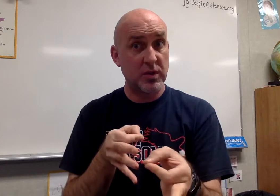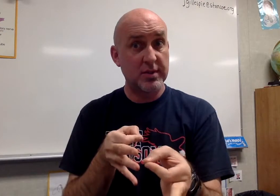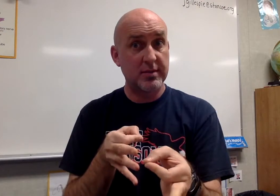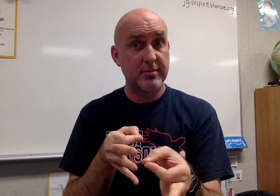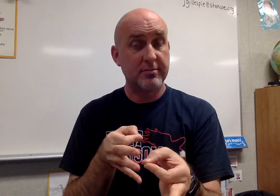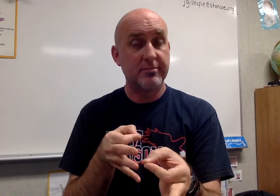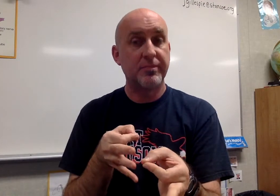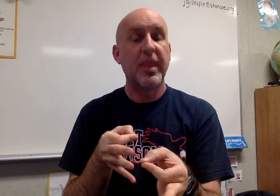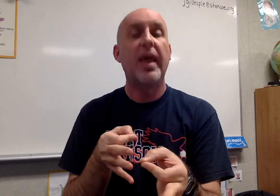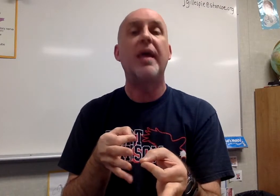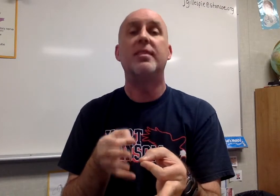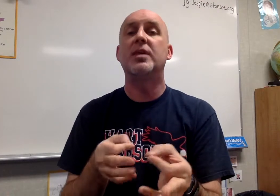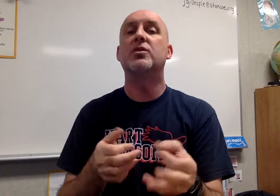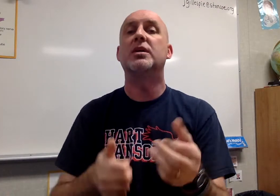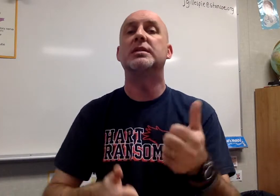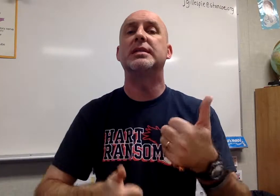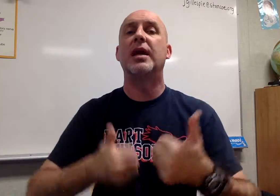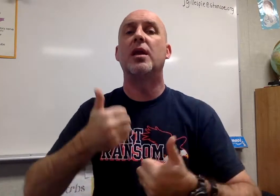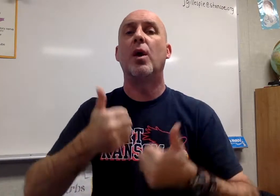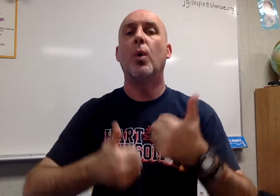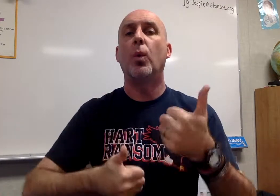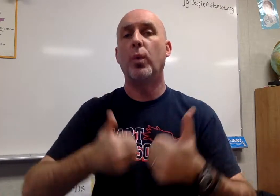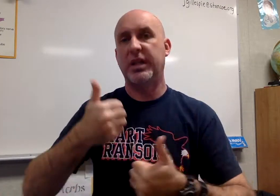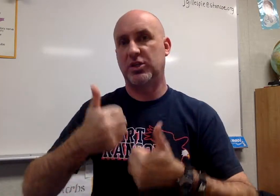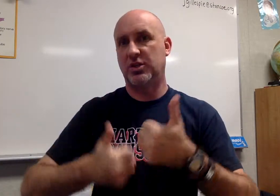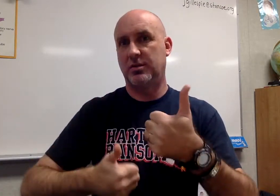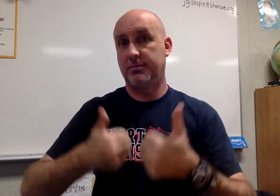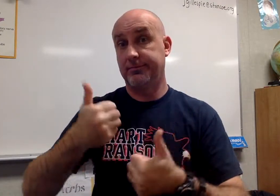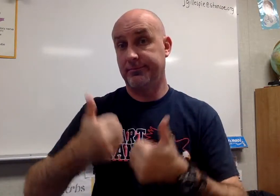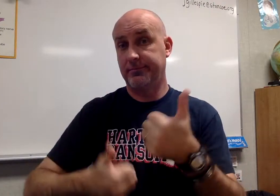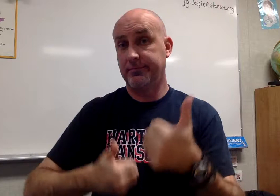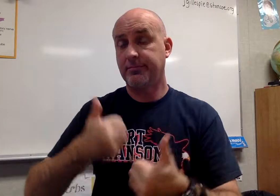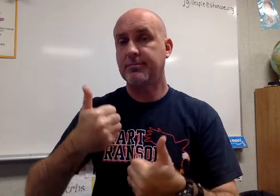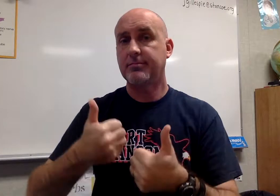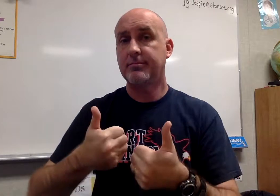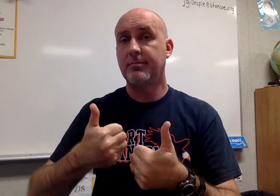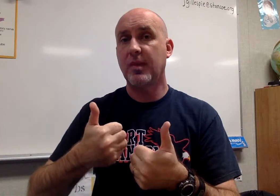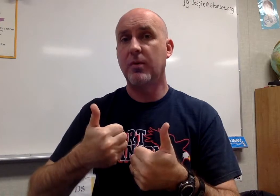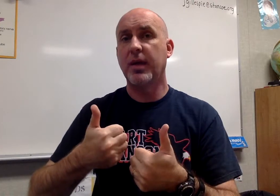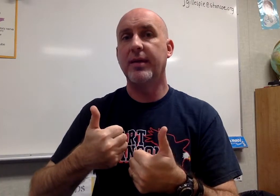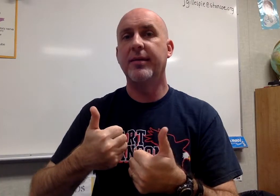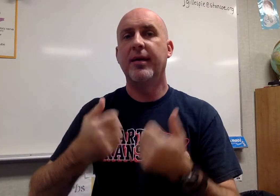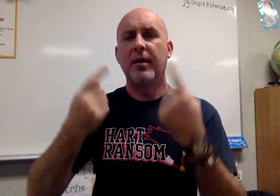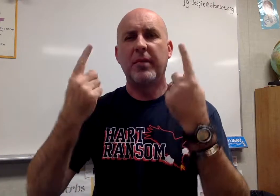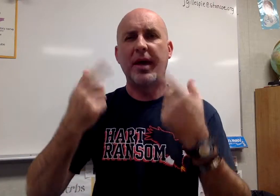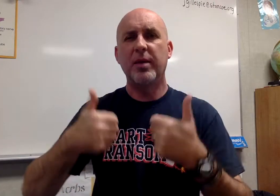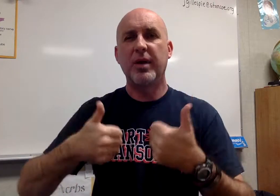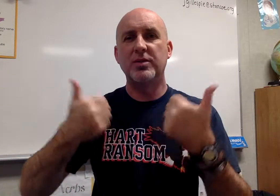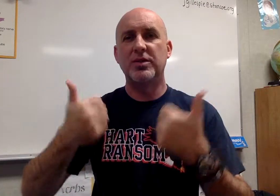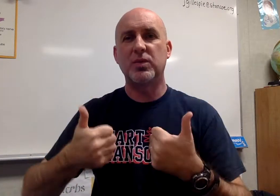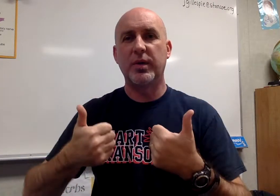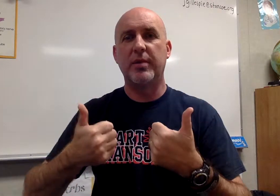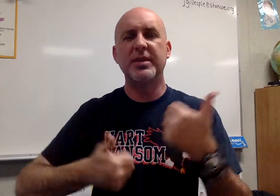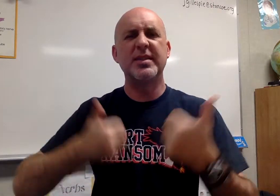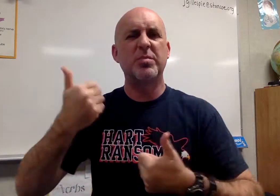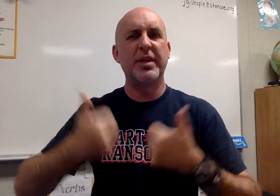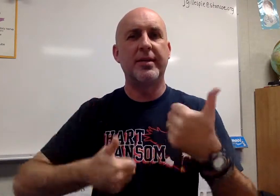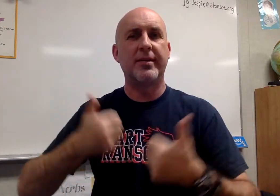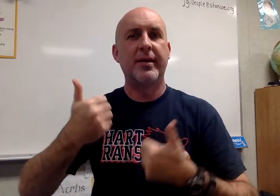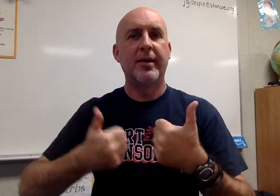choice. And then you're going to sign which. Okay, my eyebrows just went up. This has been a